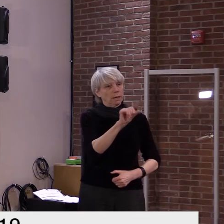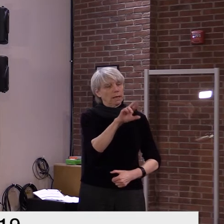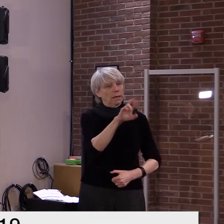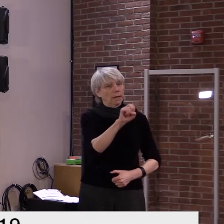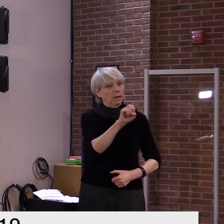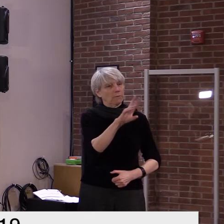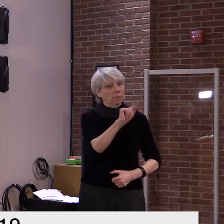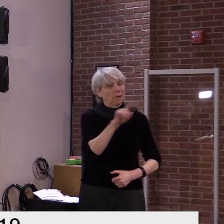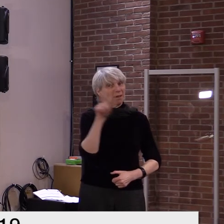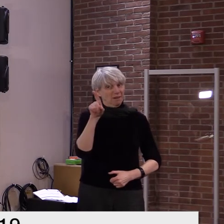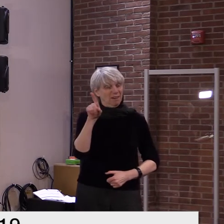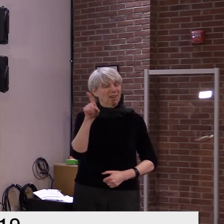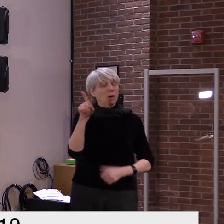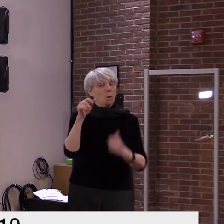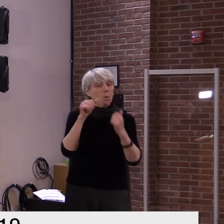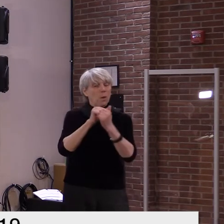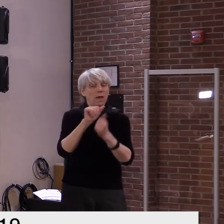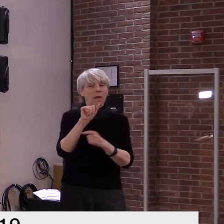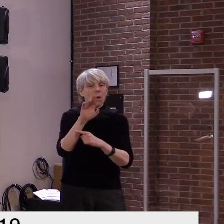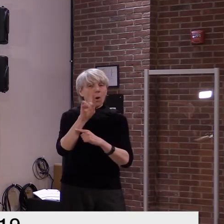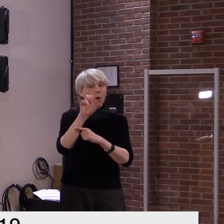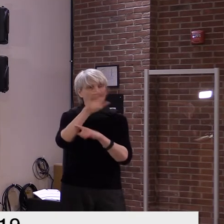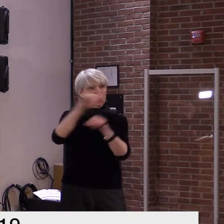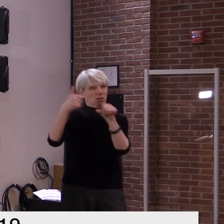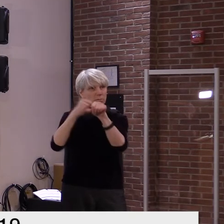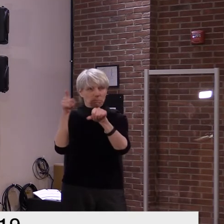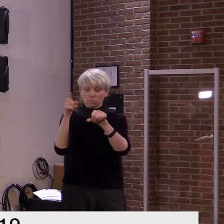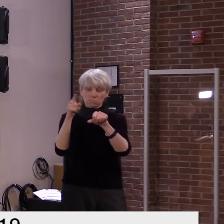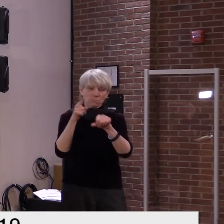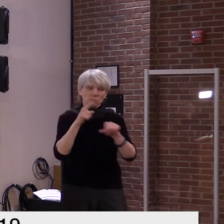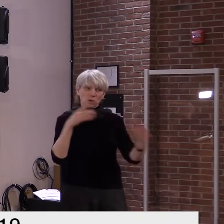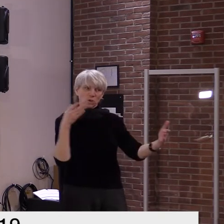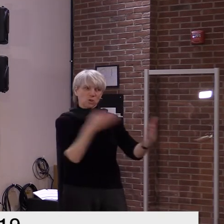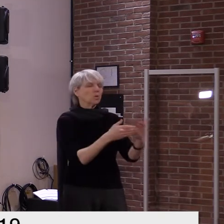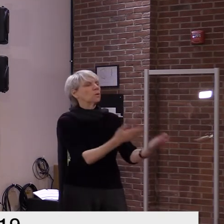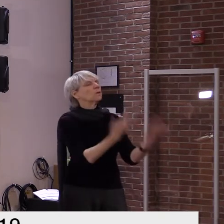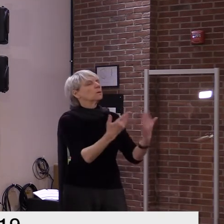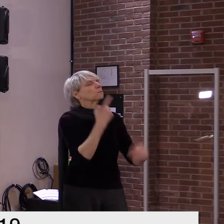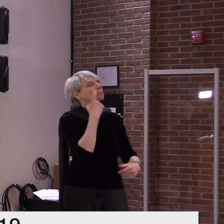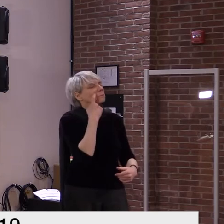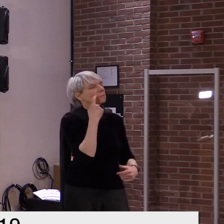auditor on to get some information on OneCare salaries.